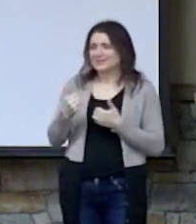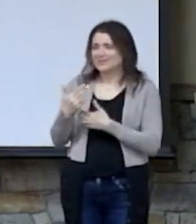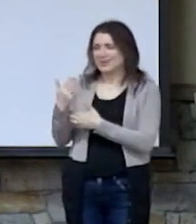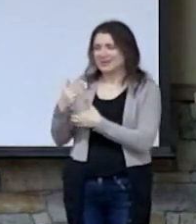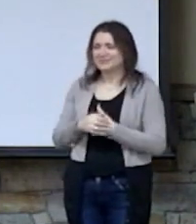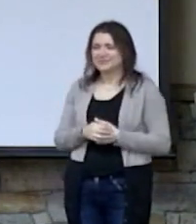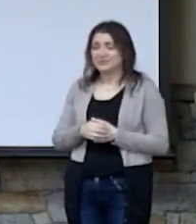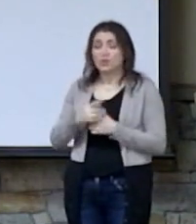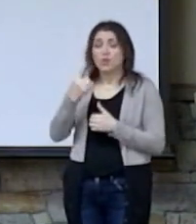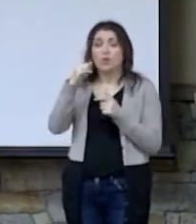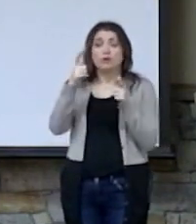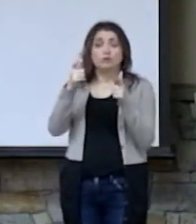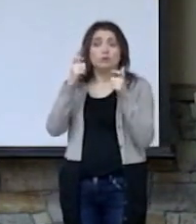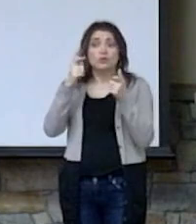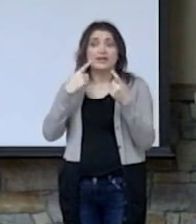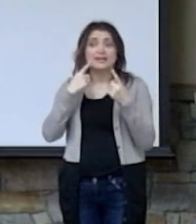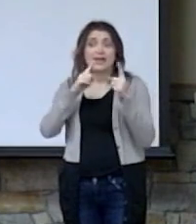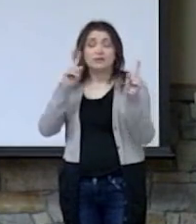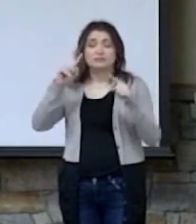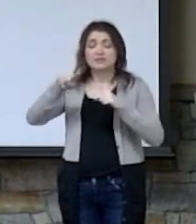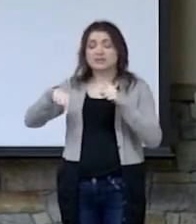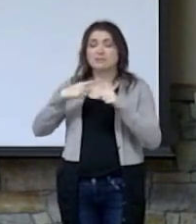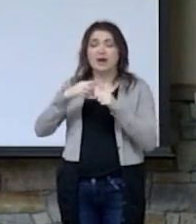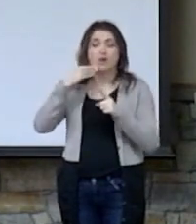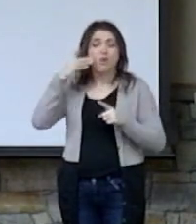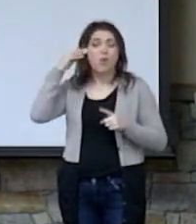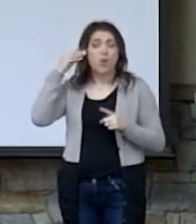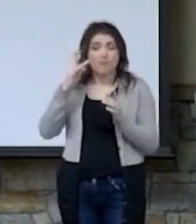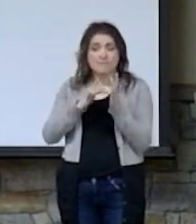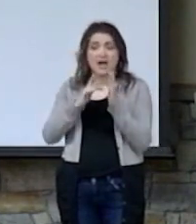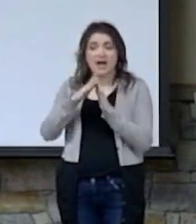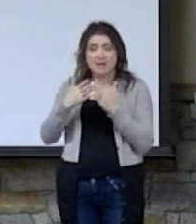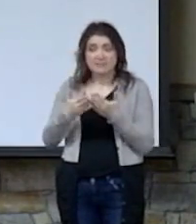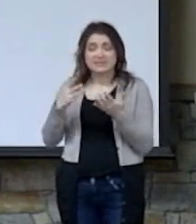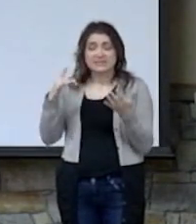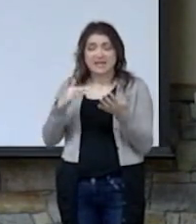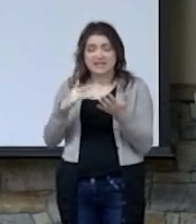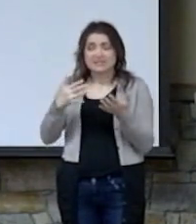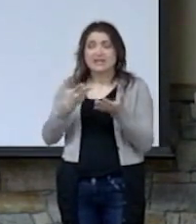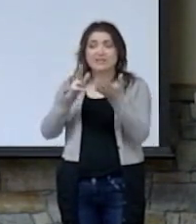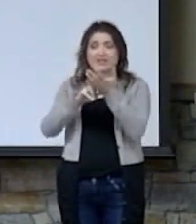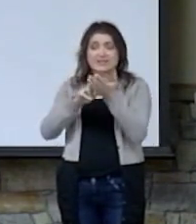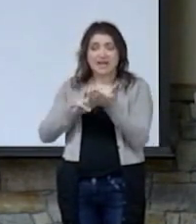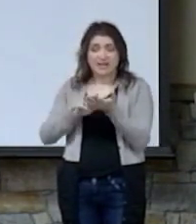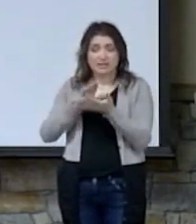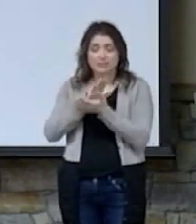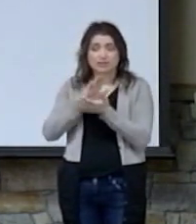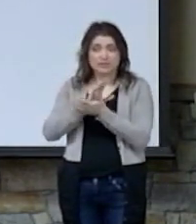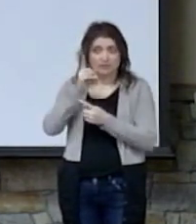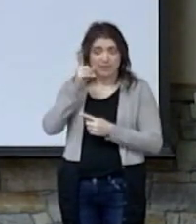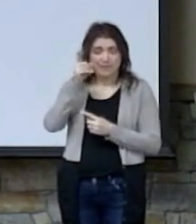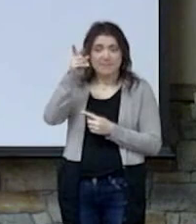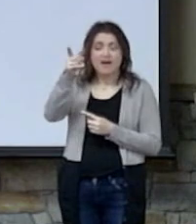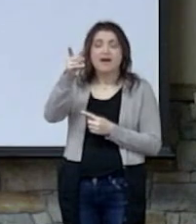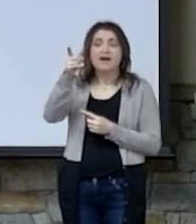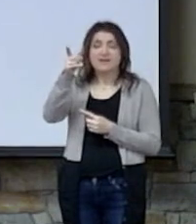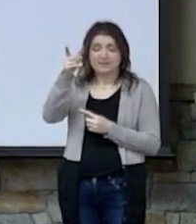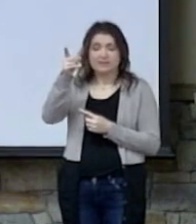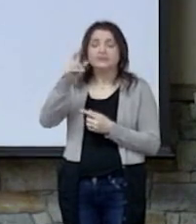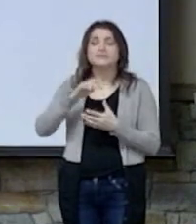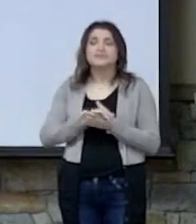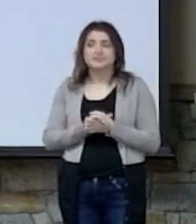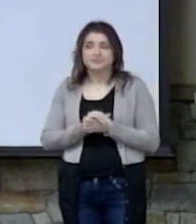one quick announcement about our home Bible studies before we get into the lesson. The sign-up sheets are in the back of the auditorium in the